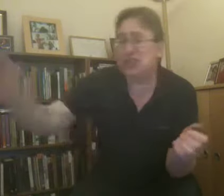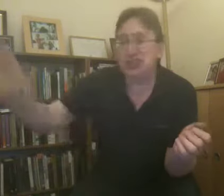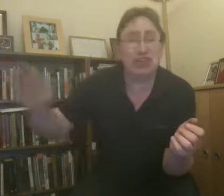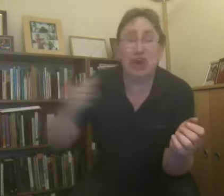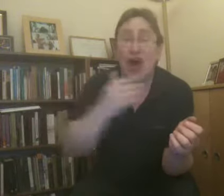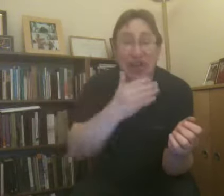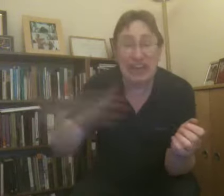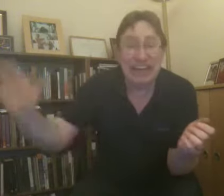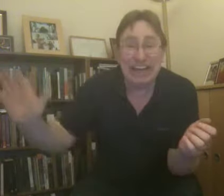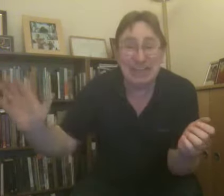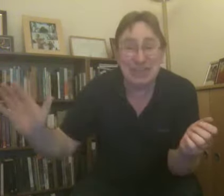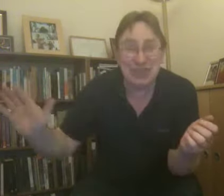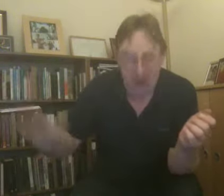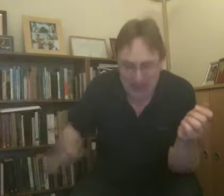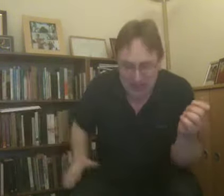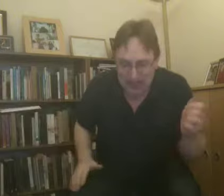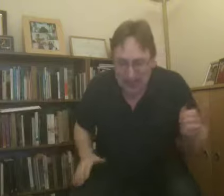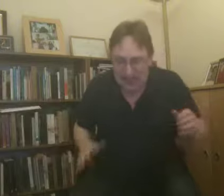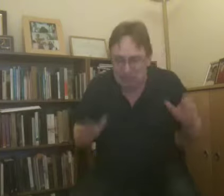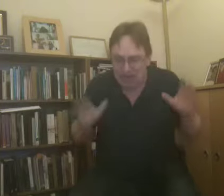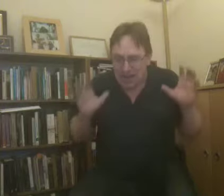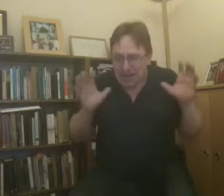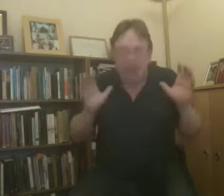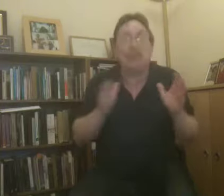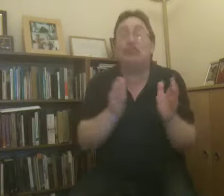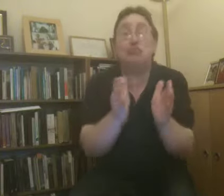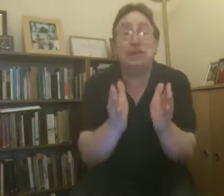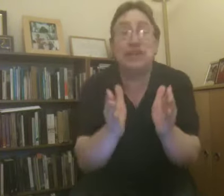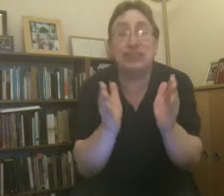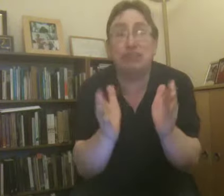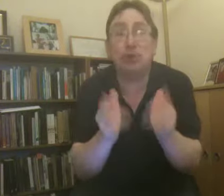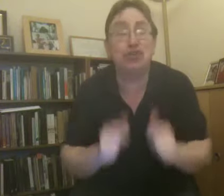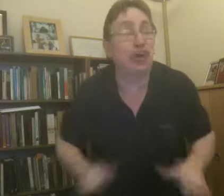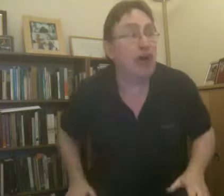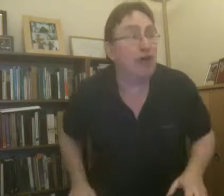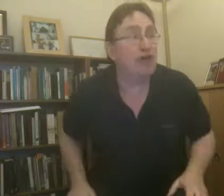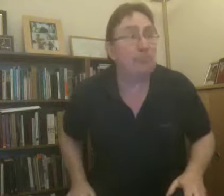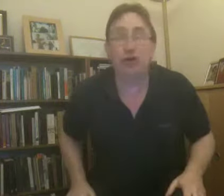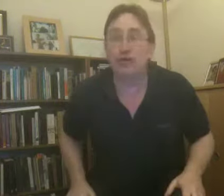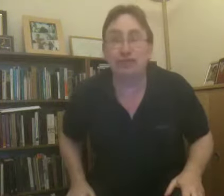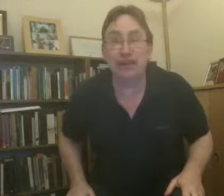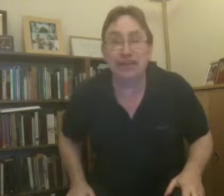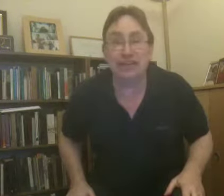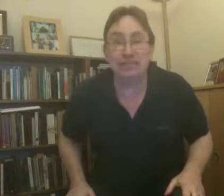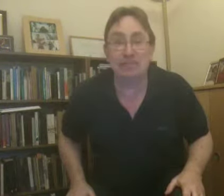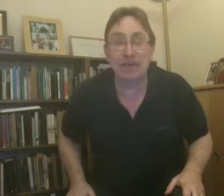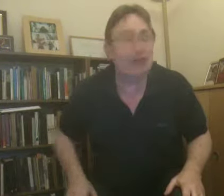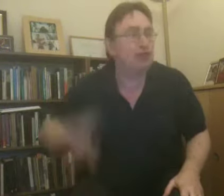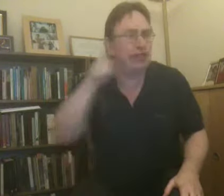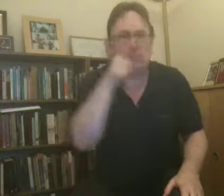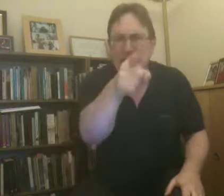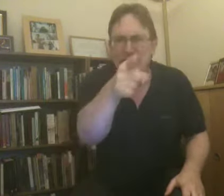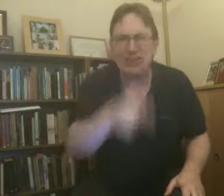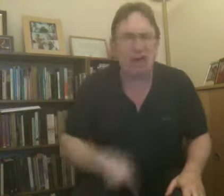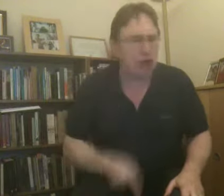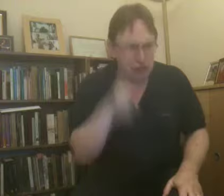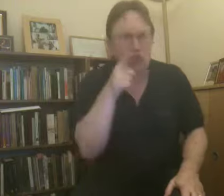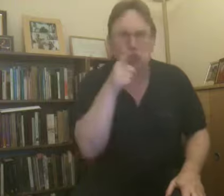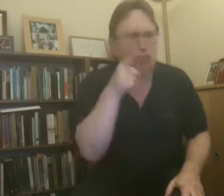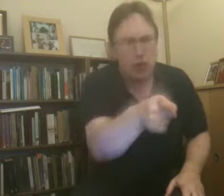just gone. It's just gone in a second. This could be the exposure of her moral failure. He could really pin her down. You